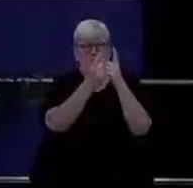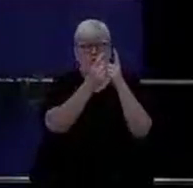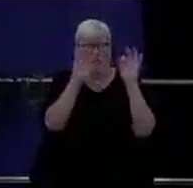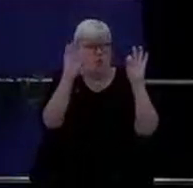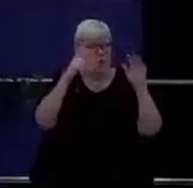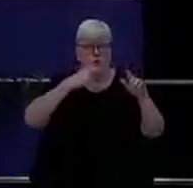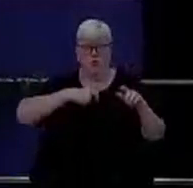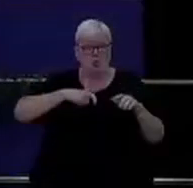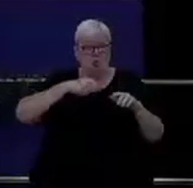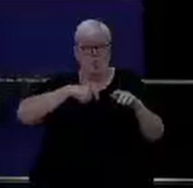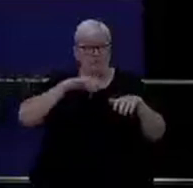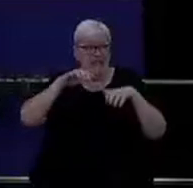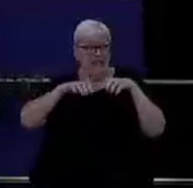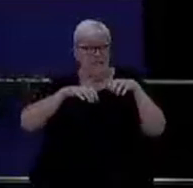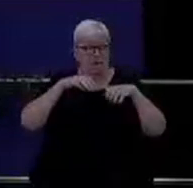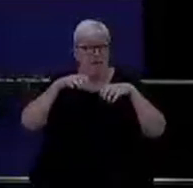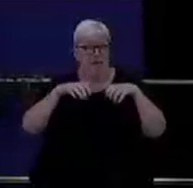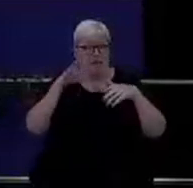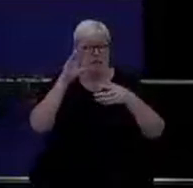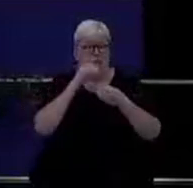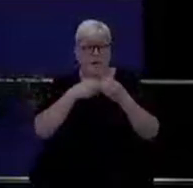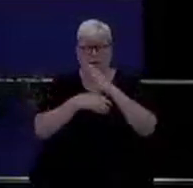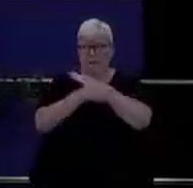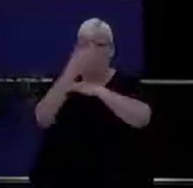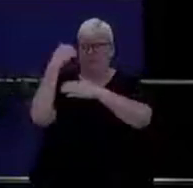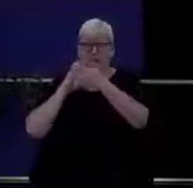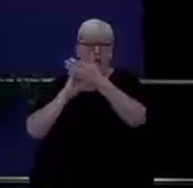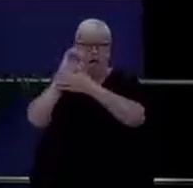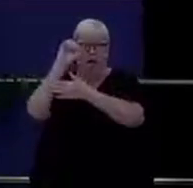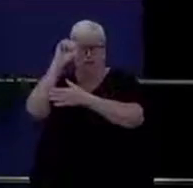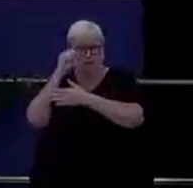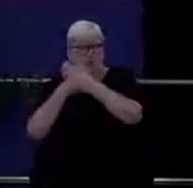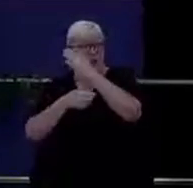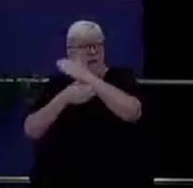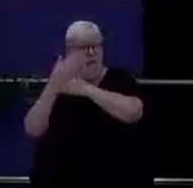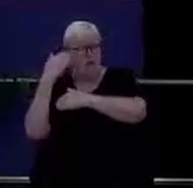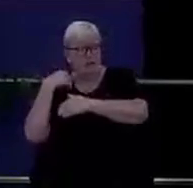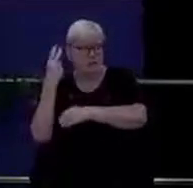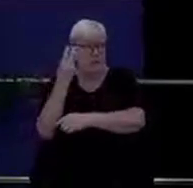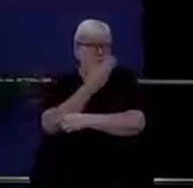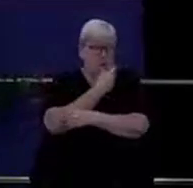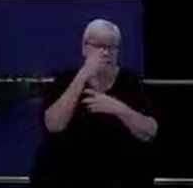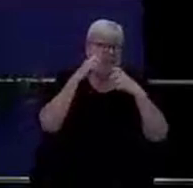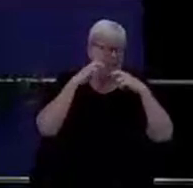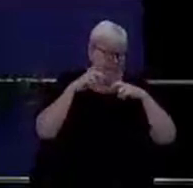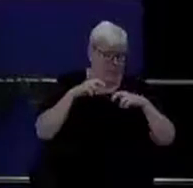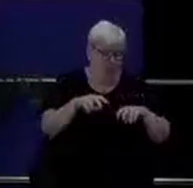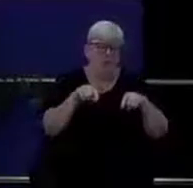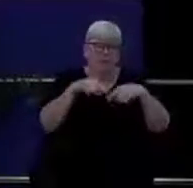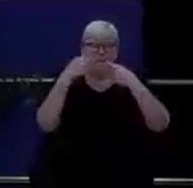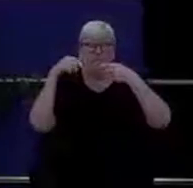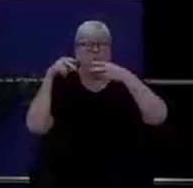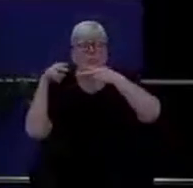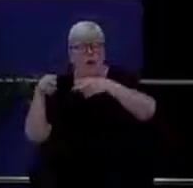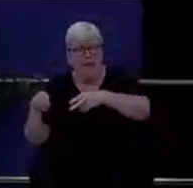the legacies of cultural inheritances. And it's something I think both of you explore in very different ways. I was wondering, just